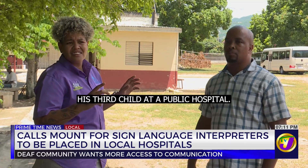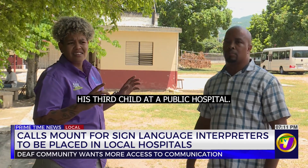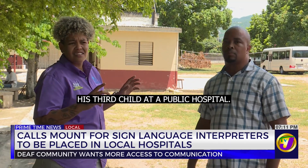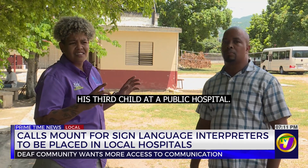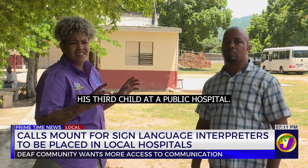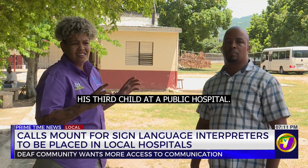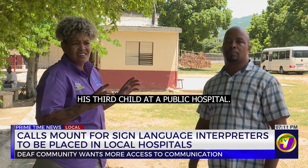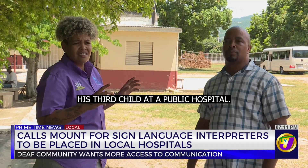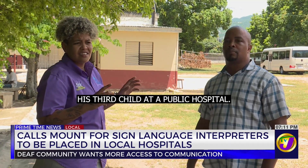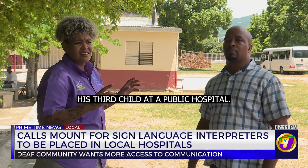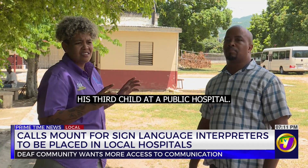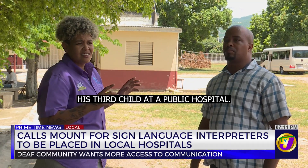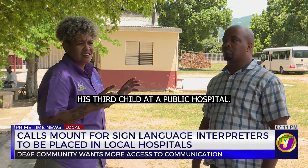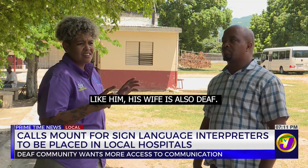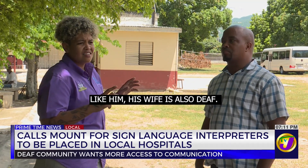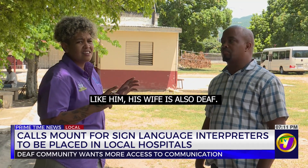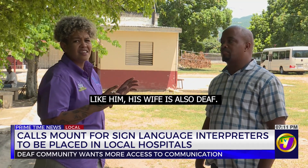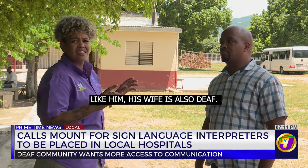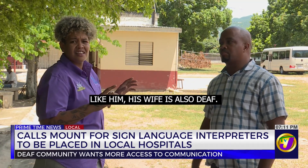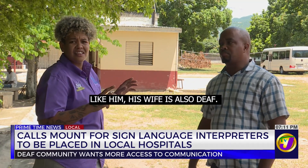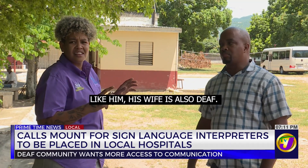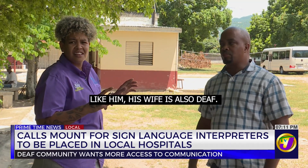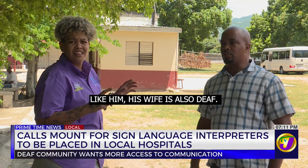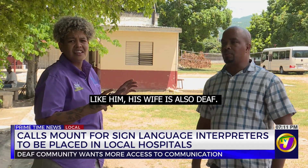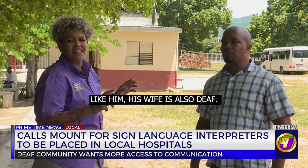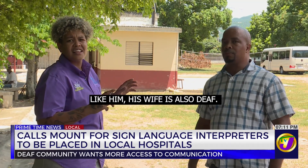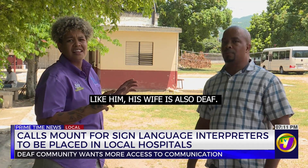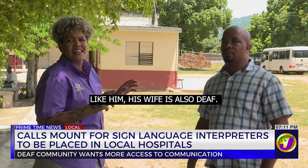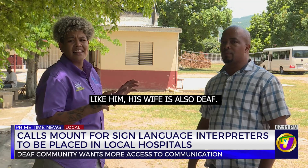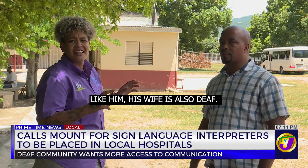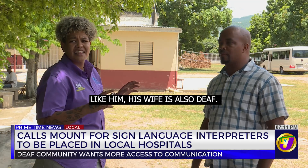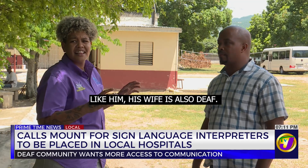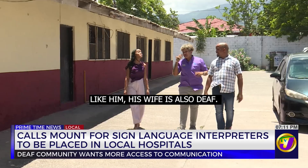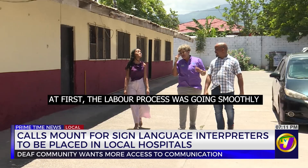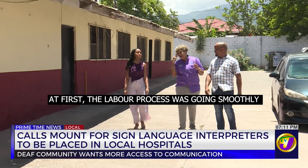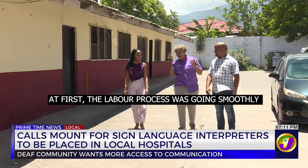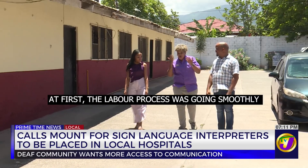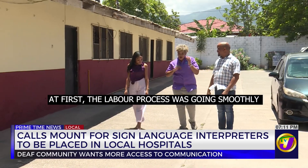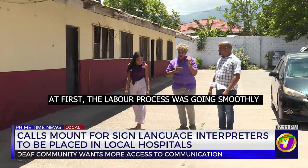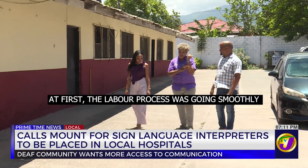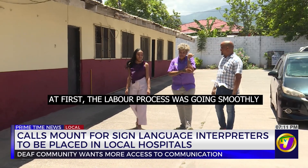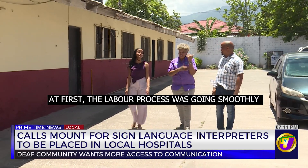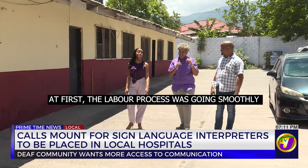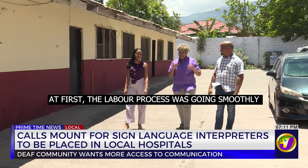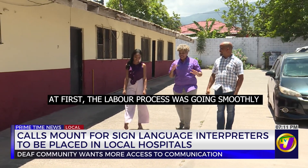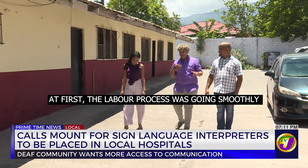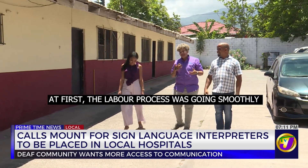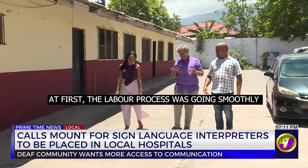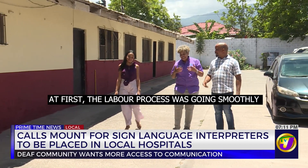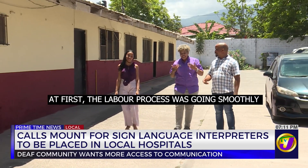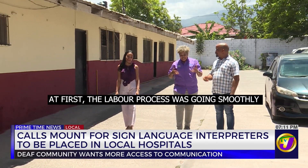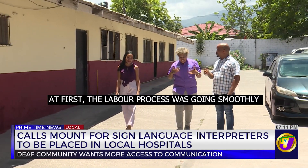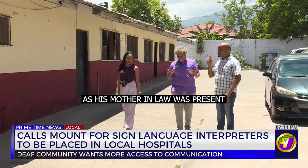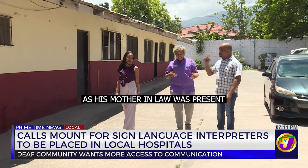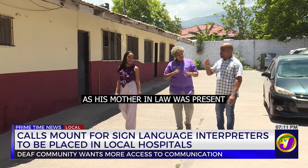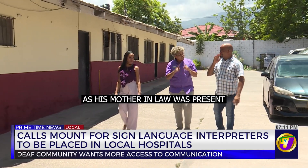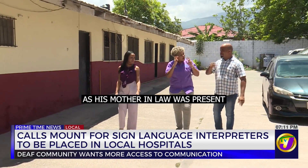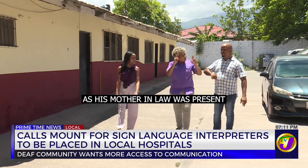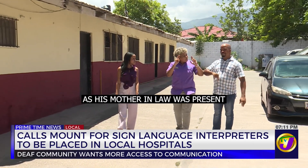at a public hospital. Like him, his wife is also deaf. At first, the labor process was going smoothly as his mother-in-law